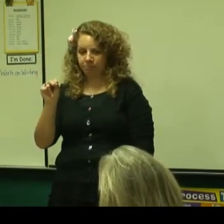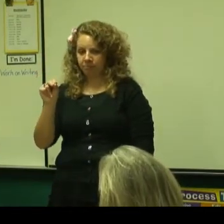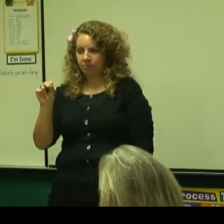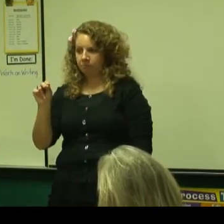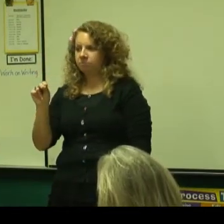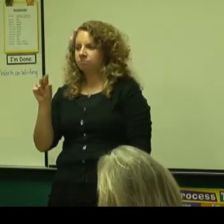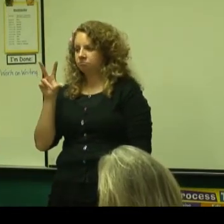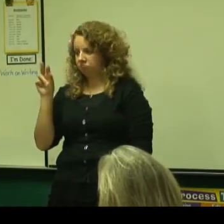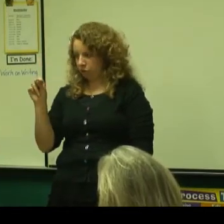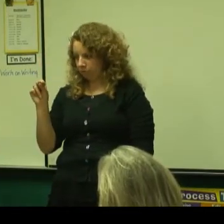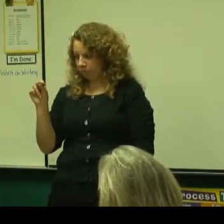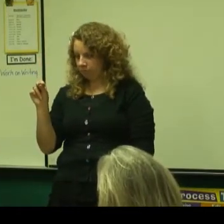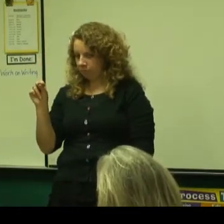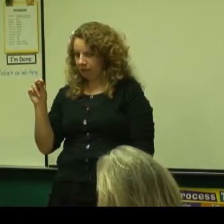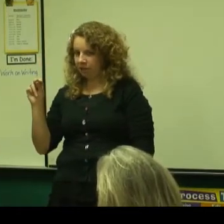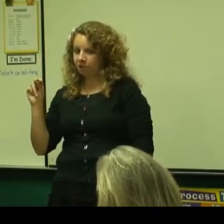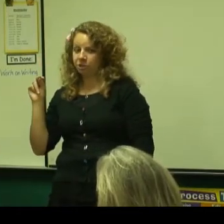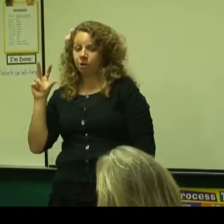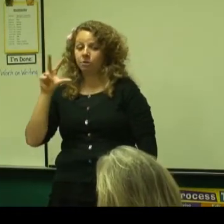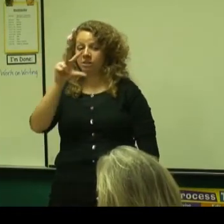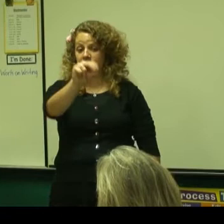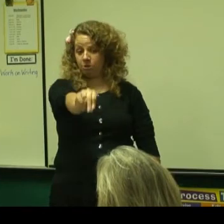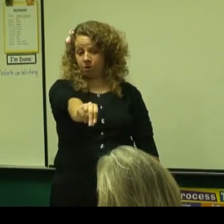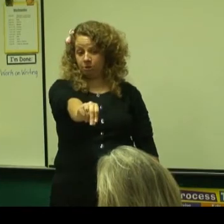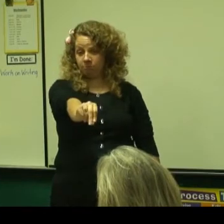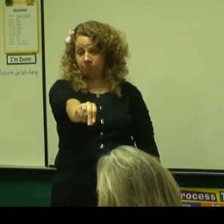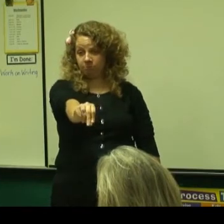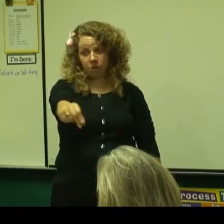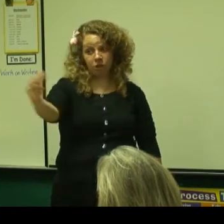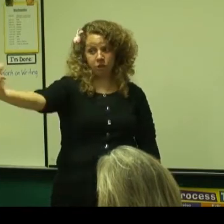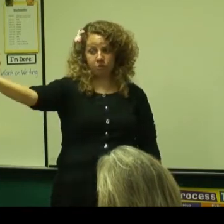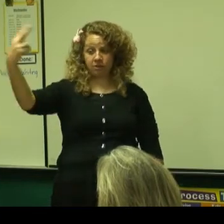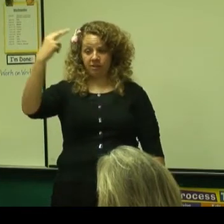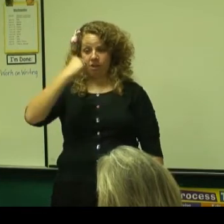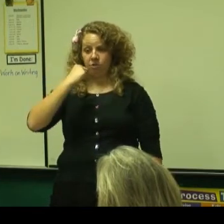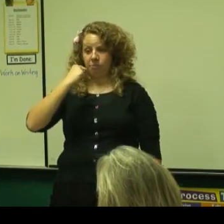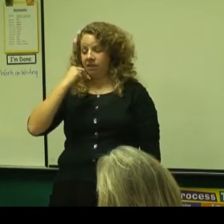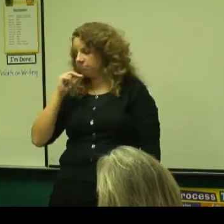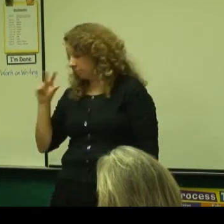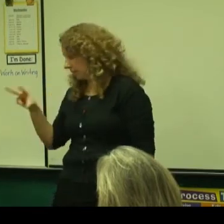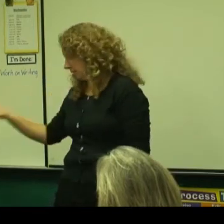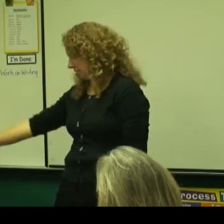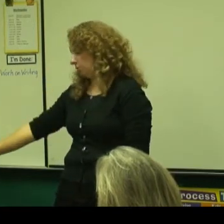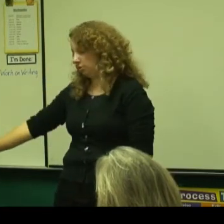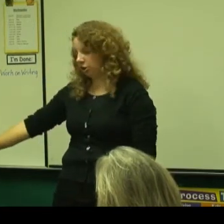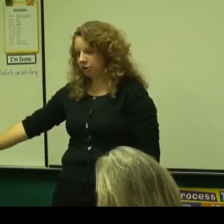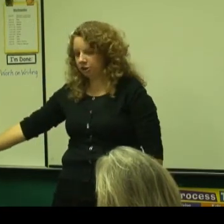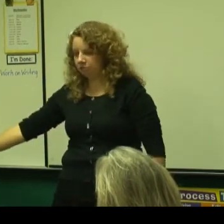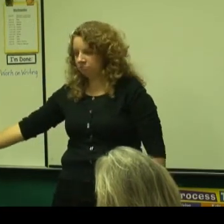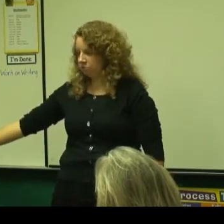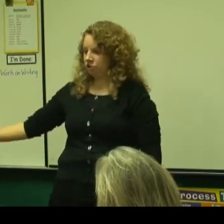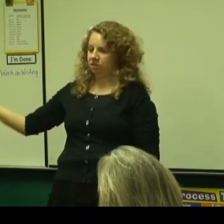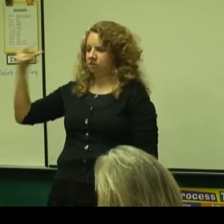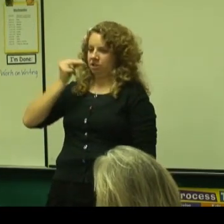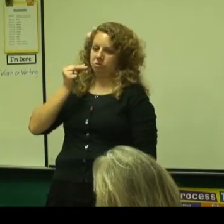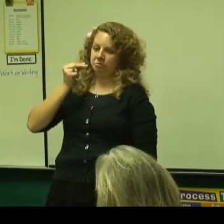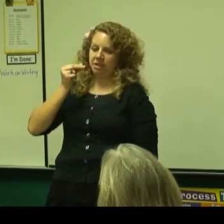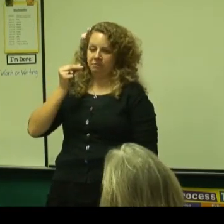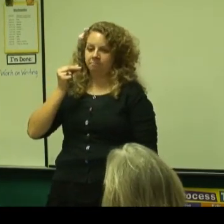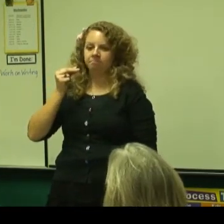Ah, man. But I can also say no to you. You can say no to me. You can say no to her. She can say no to me.